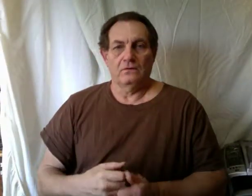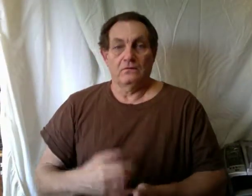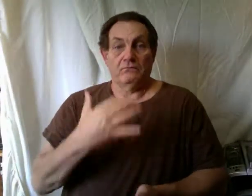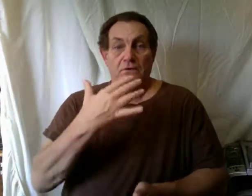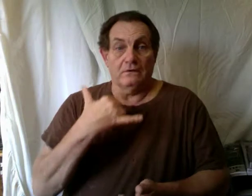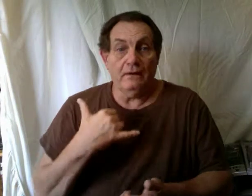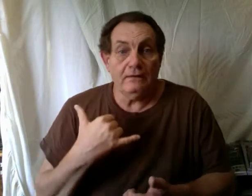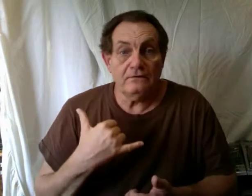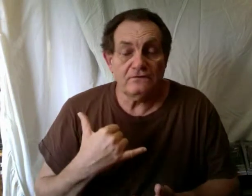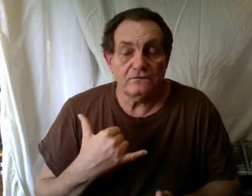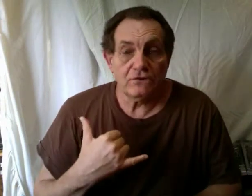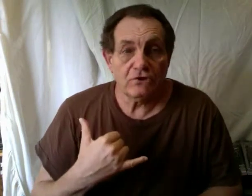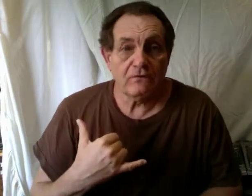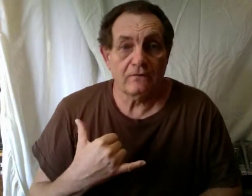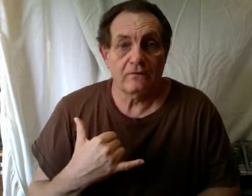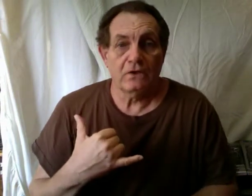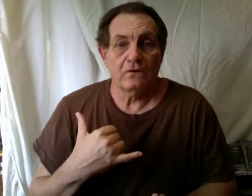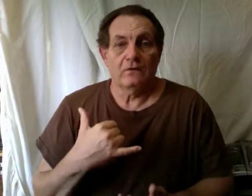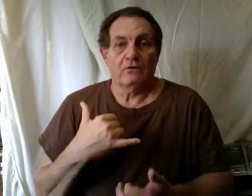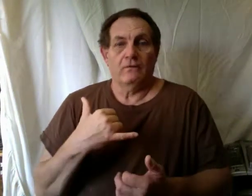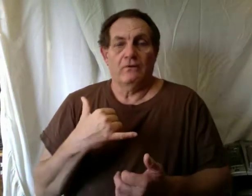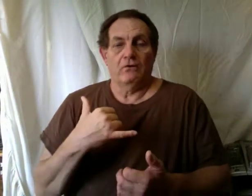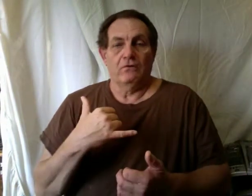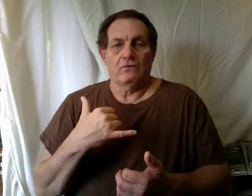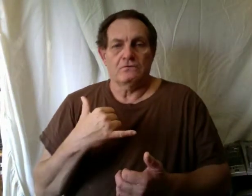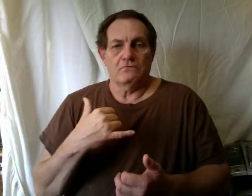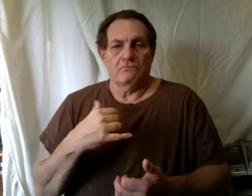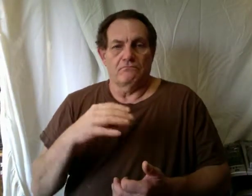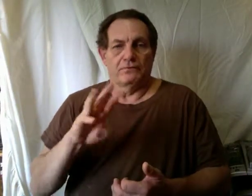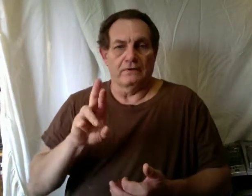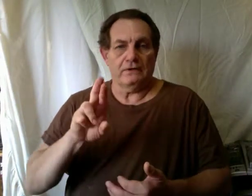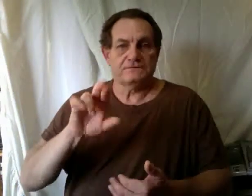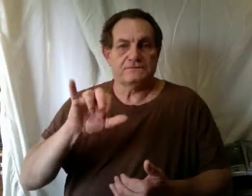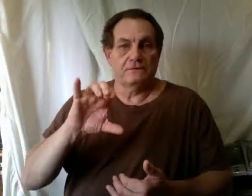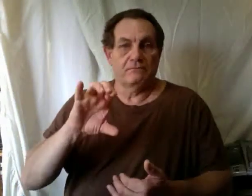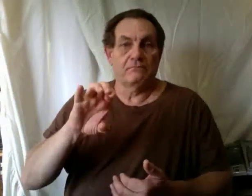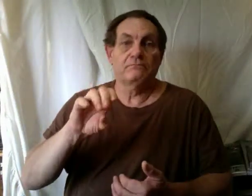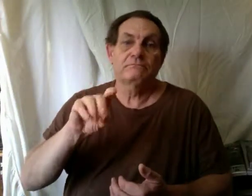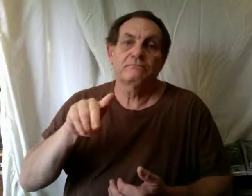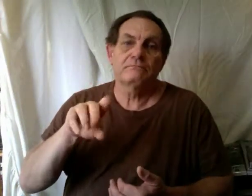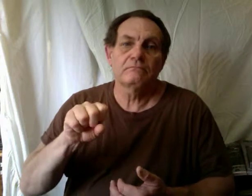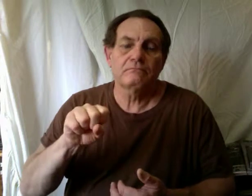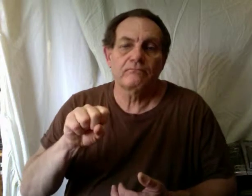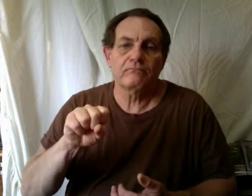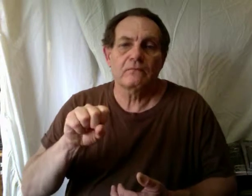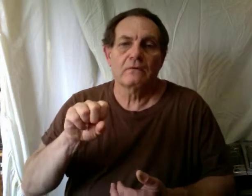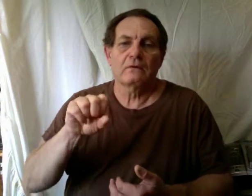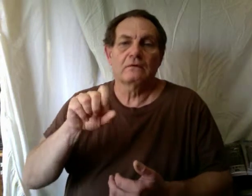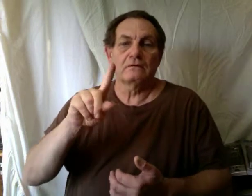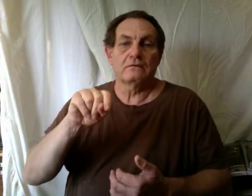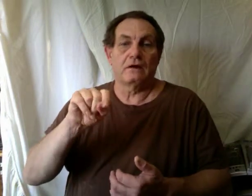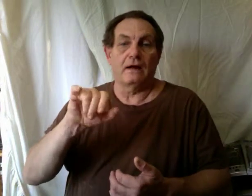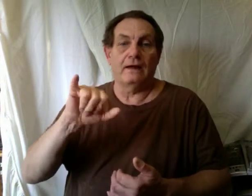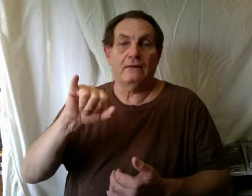Because bricks, tile,